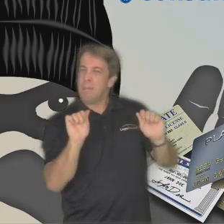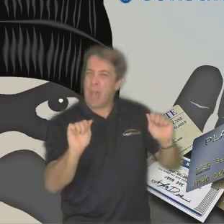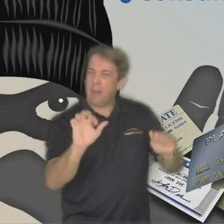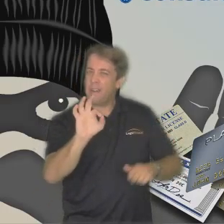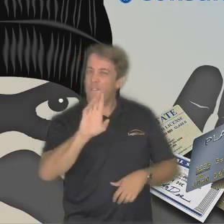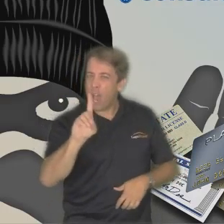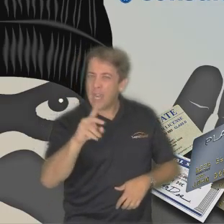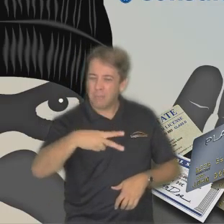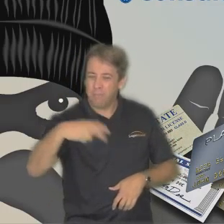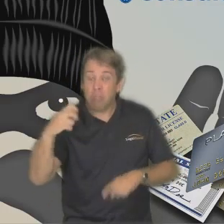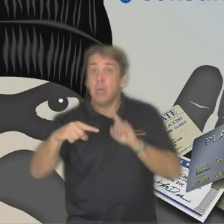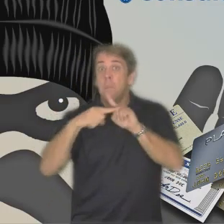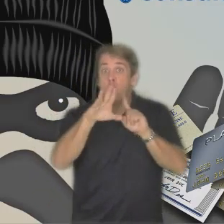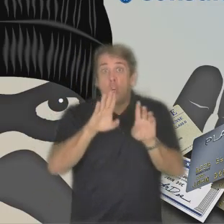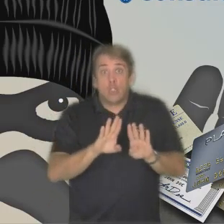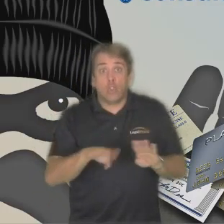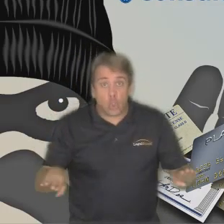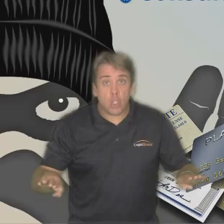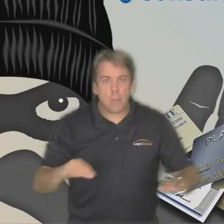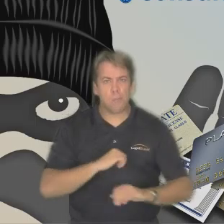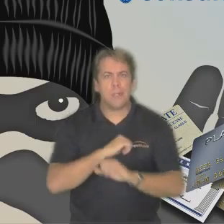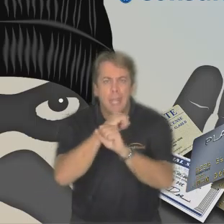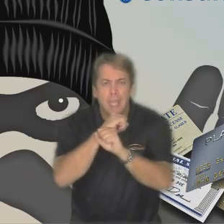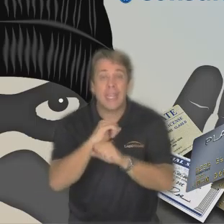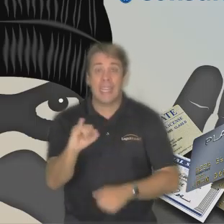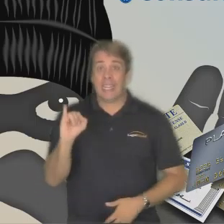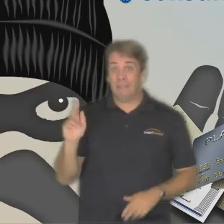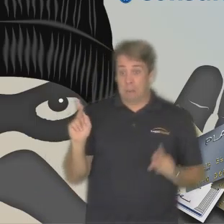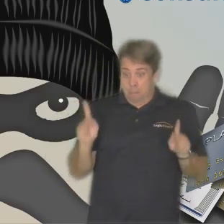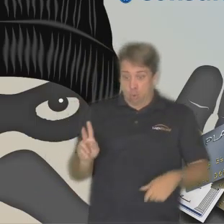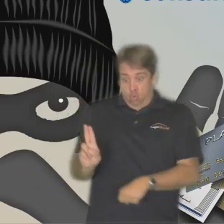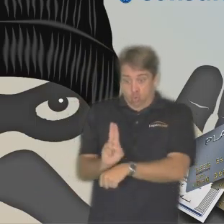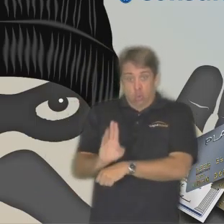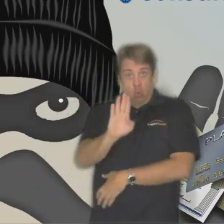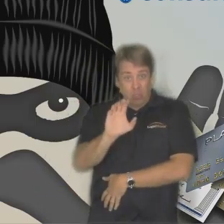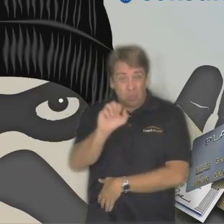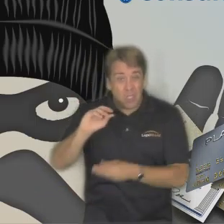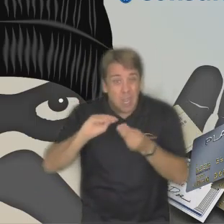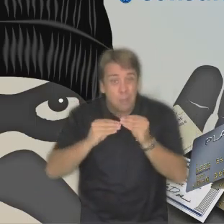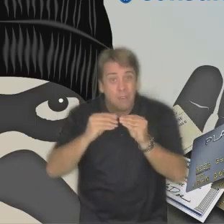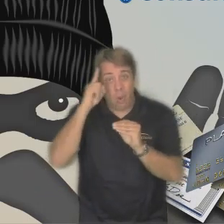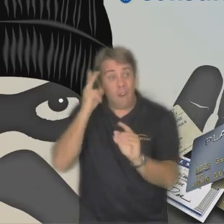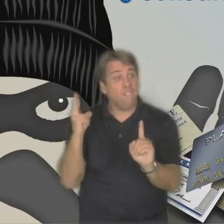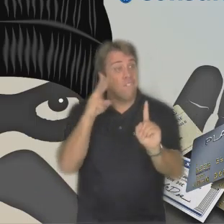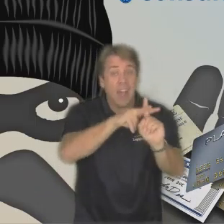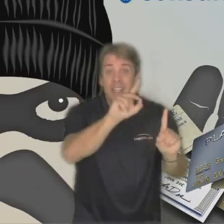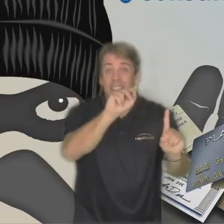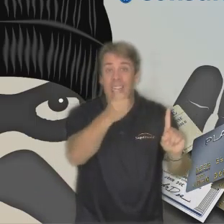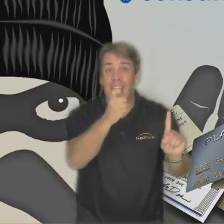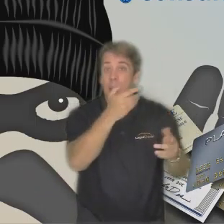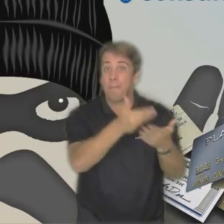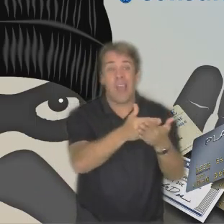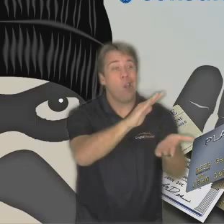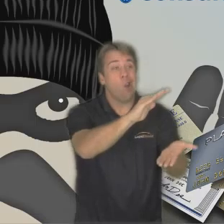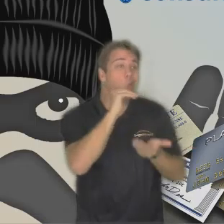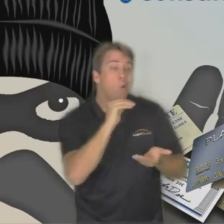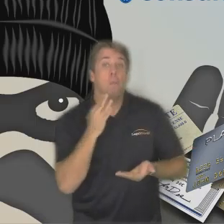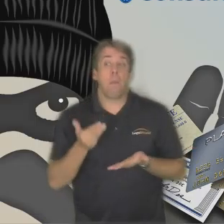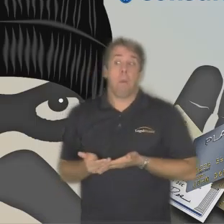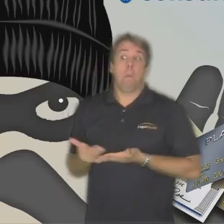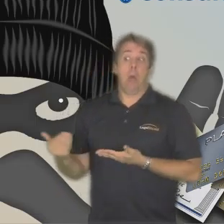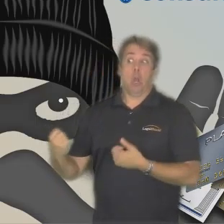and safeguard for minors are all benefits in the plan. If someone uses your Social Security number to file taxes or